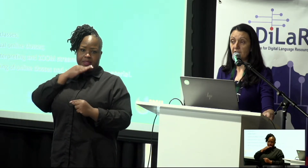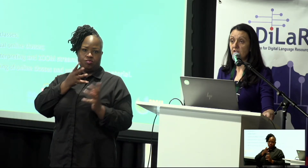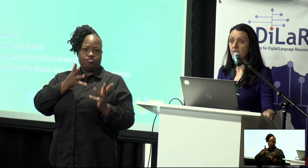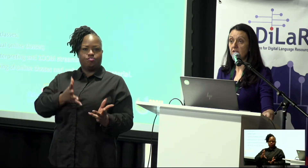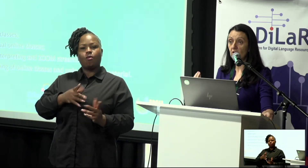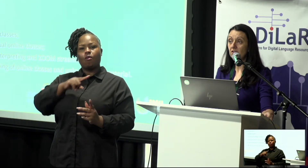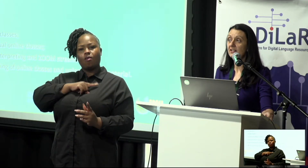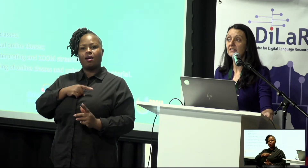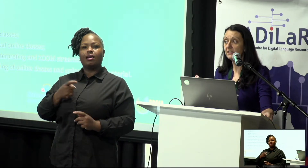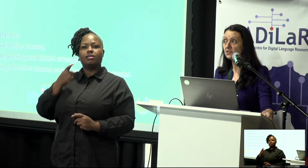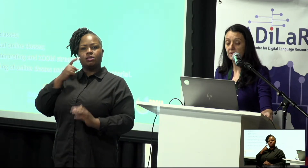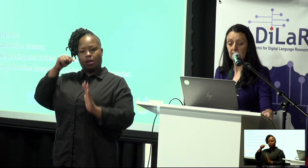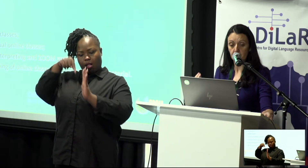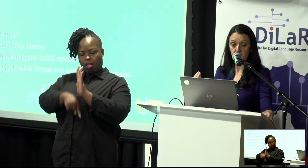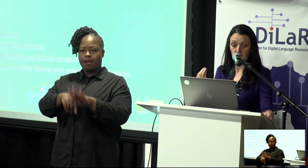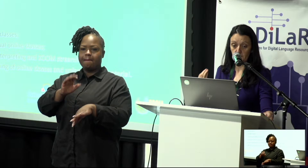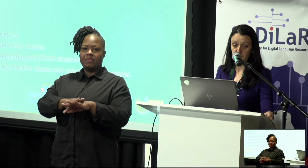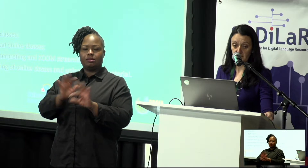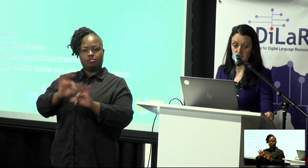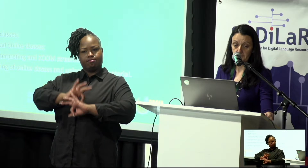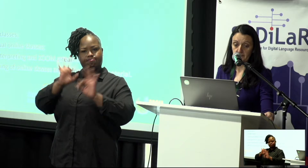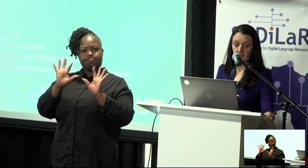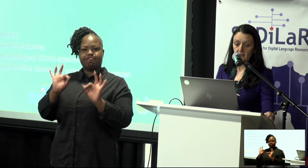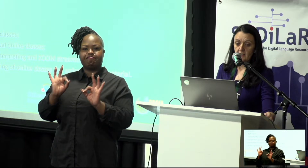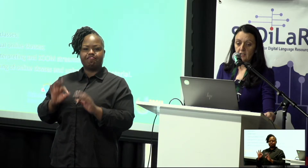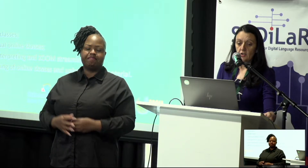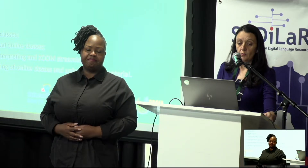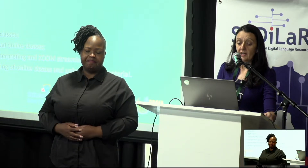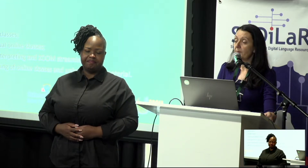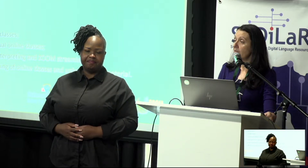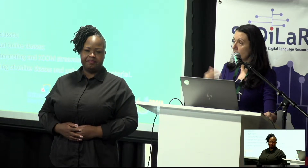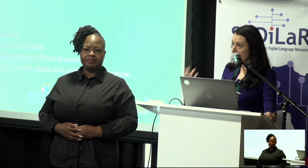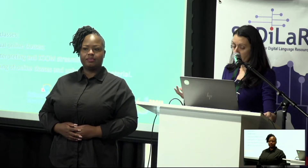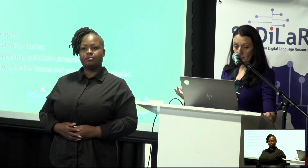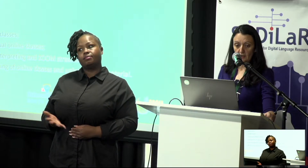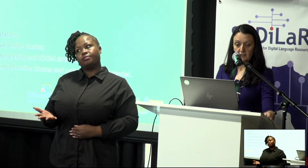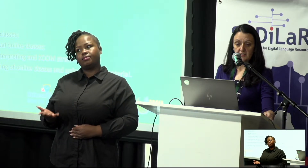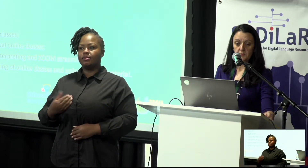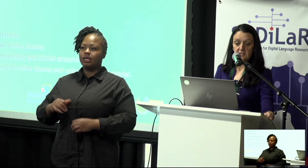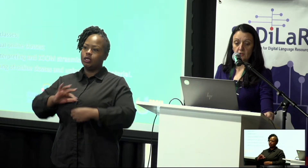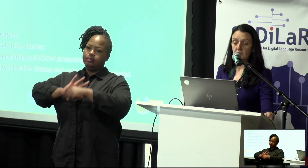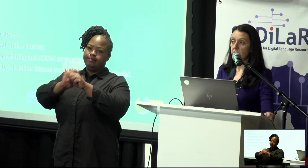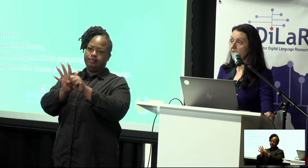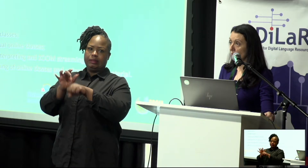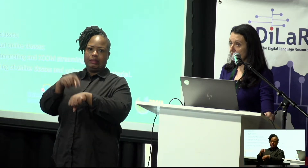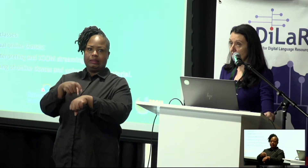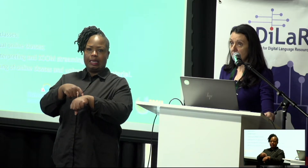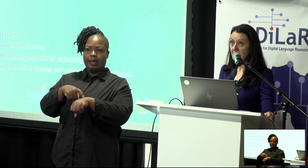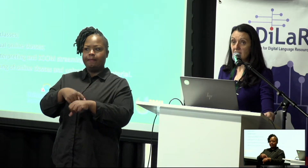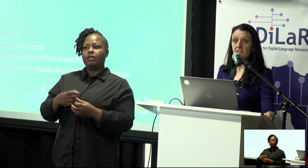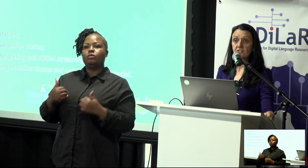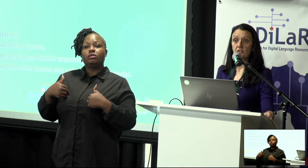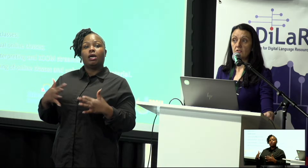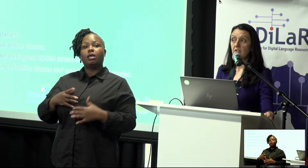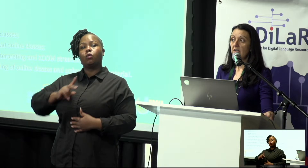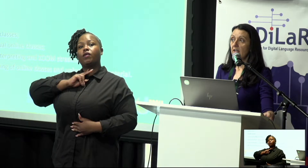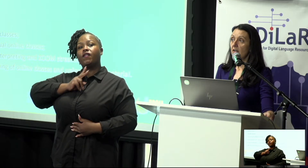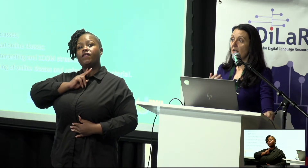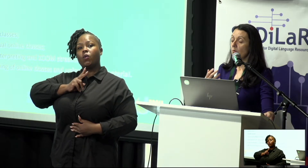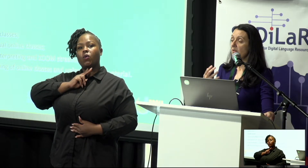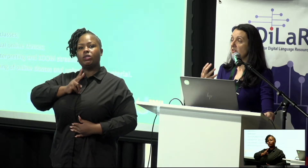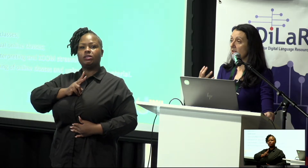So the context needs to be absolutely perfect. What happened, of course, during COVID is we started with voiceovers.